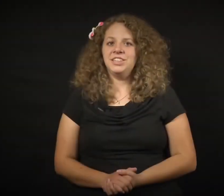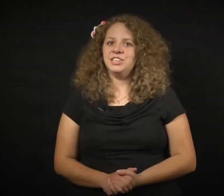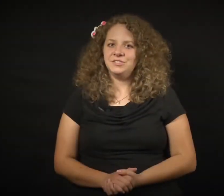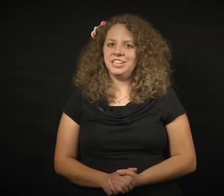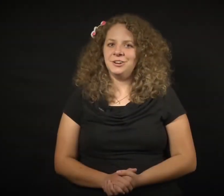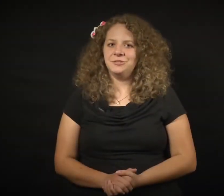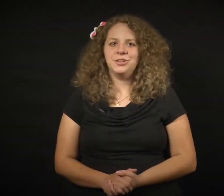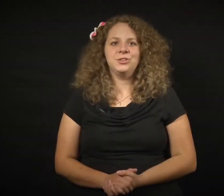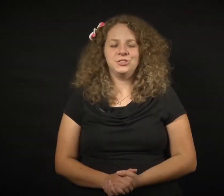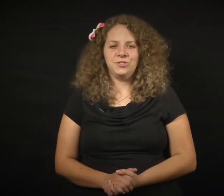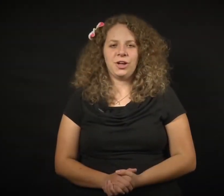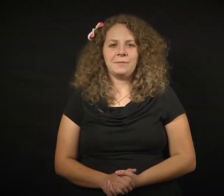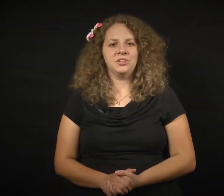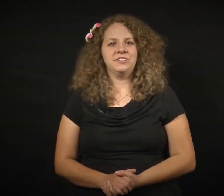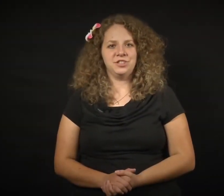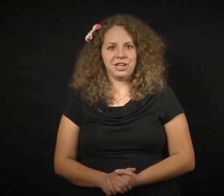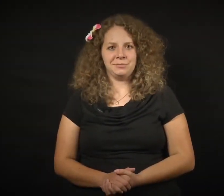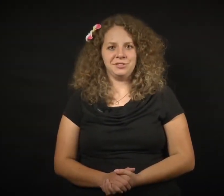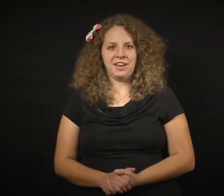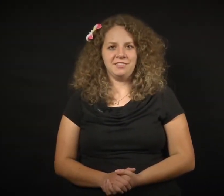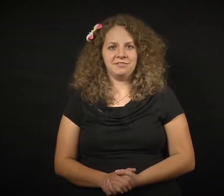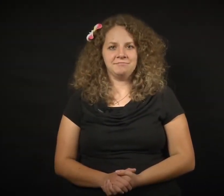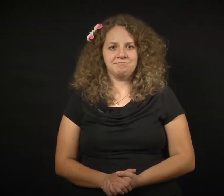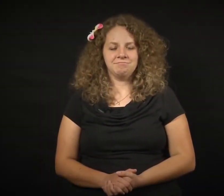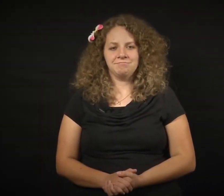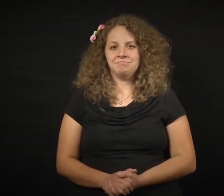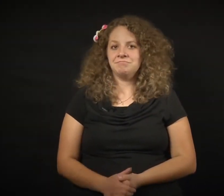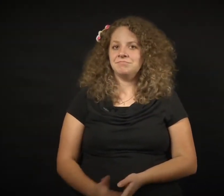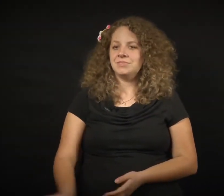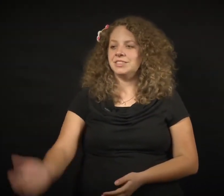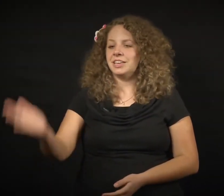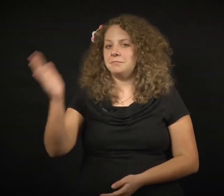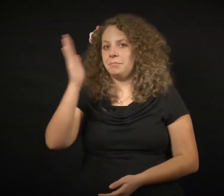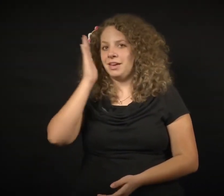In this video, you'll learn the vocabulary for Chapter 5. The sign bed.